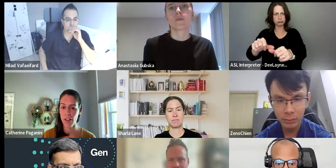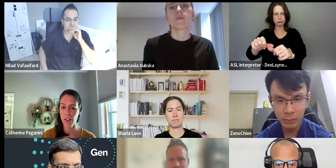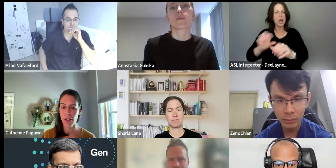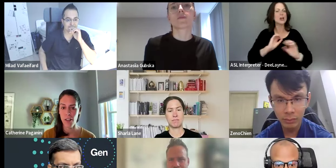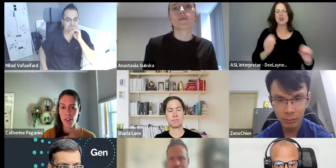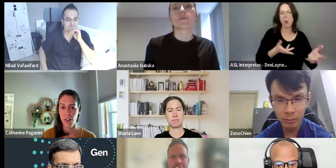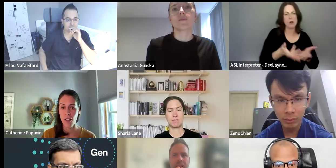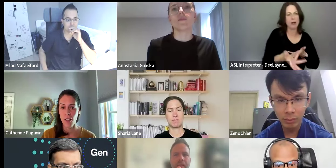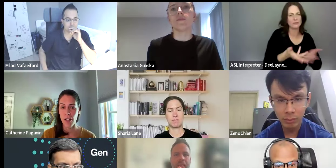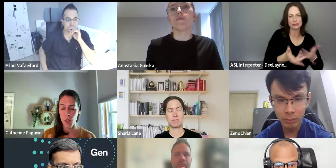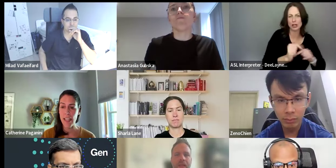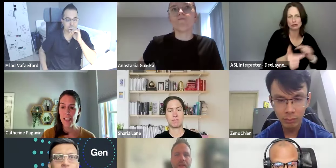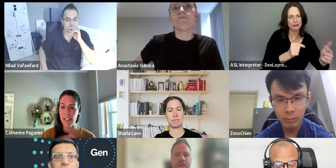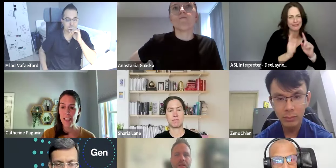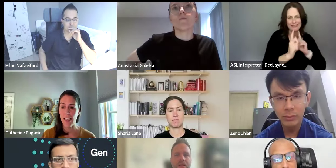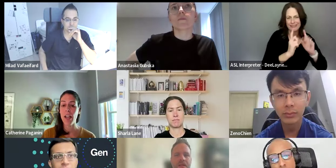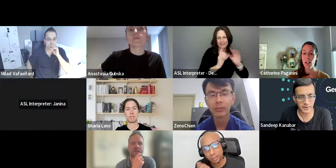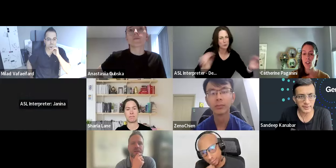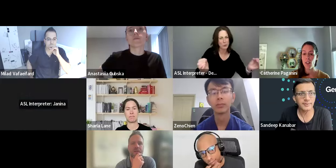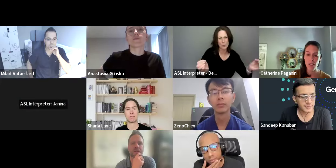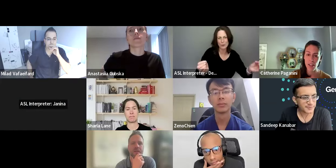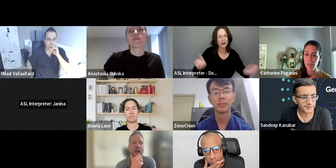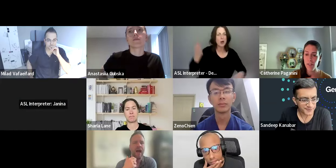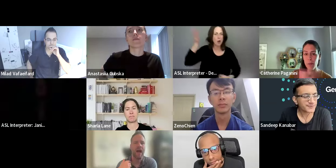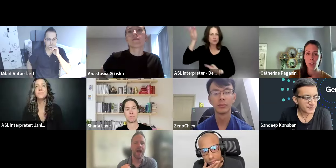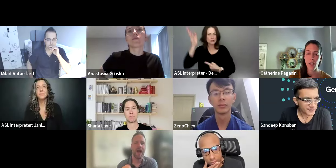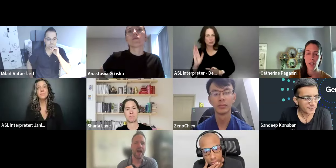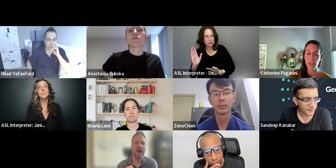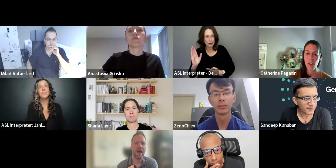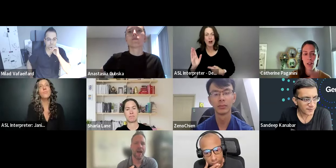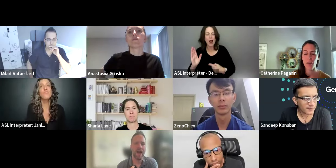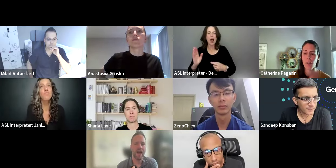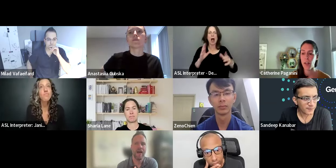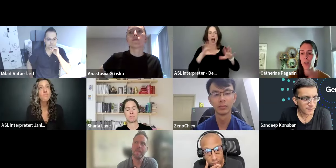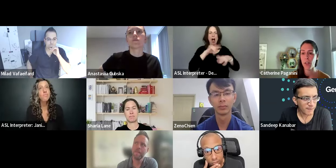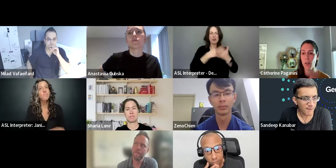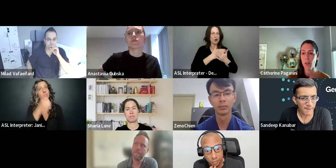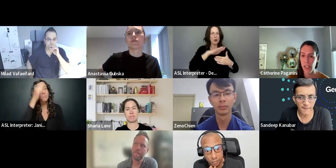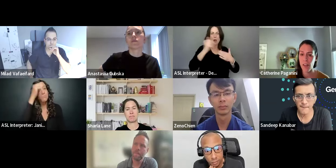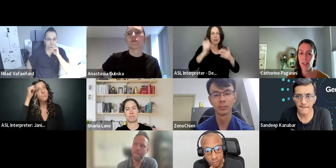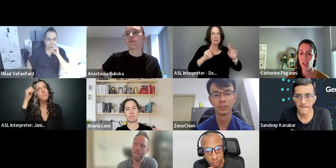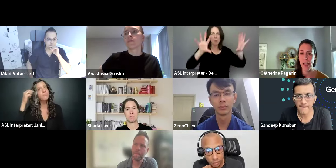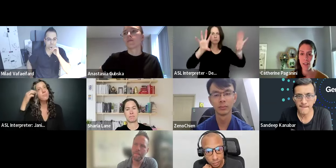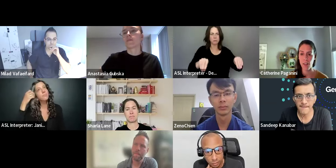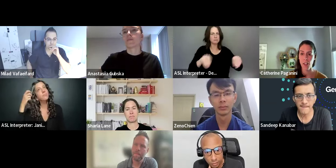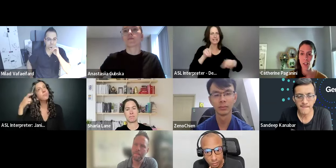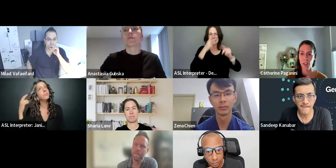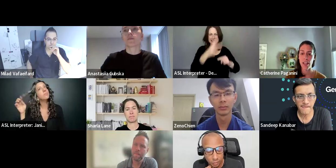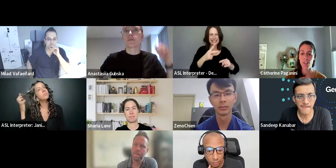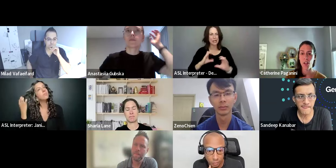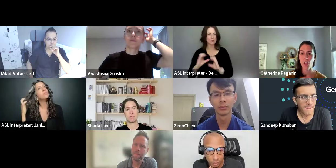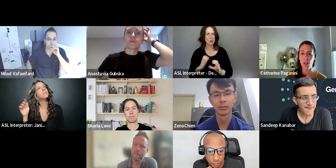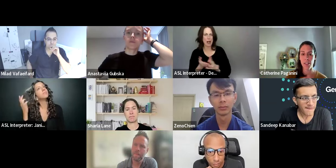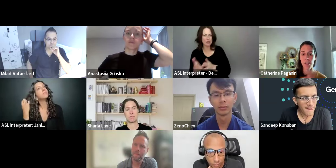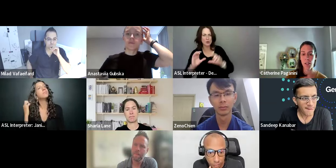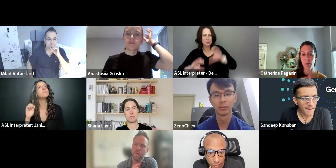is is presenting, and everyone else is invisible. You cannot see each other, and you can only communicate via the chat.